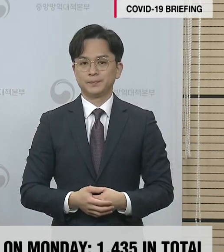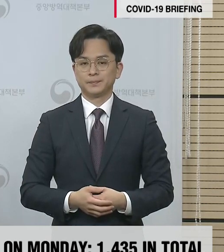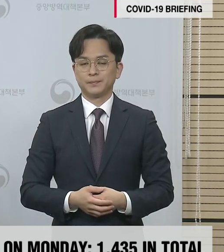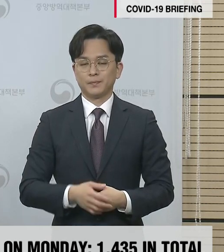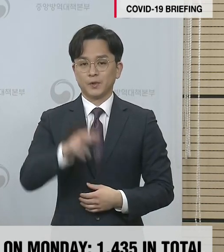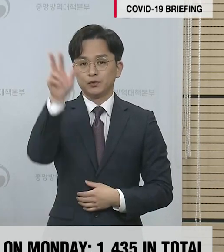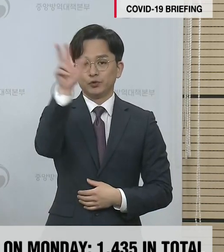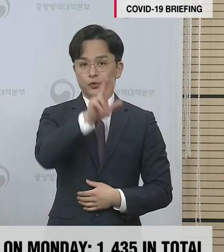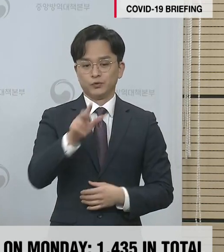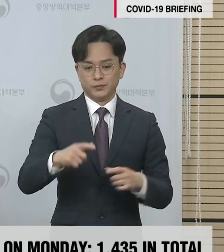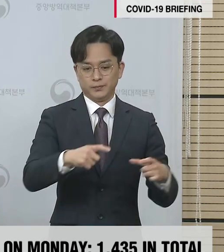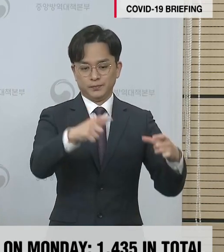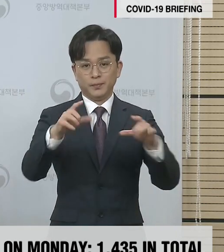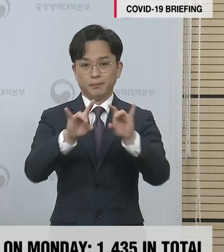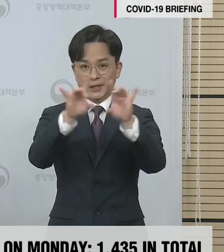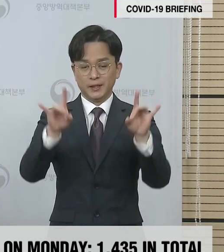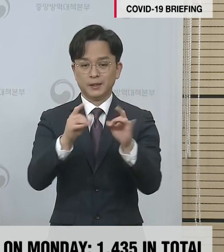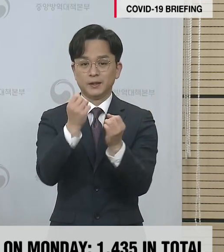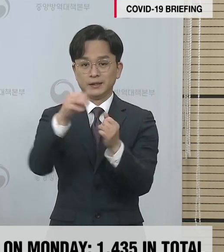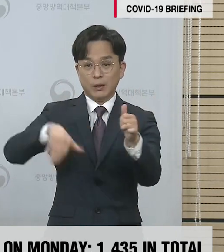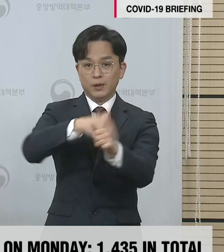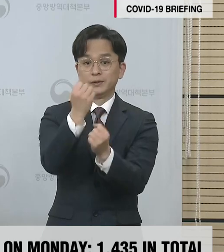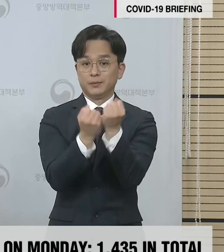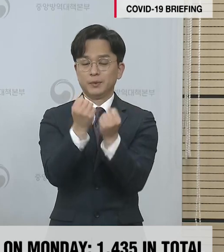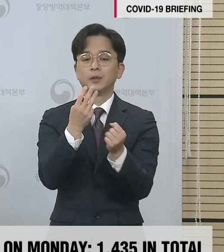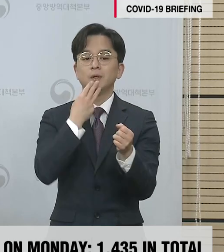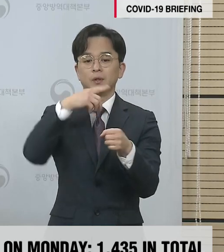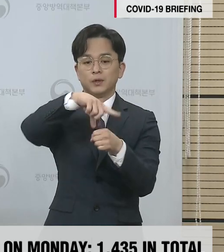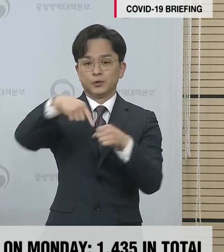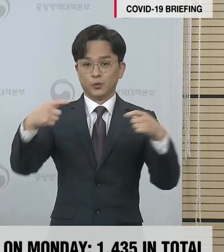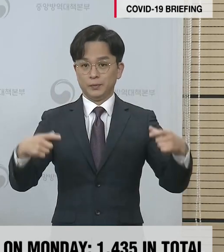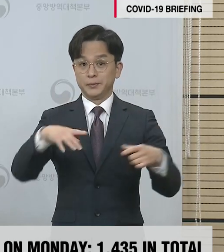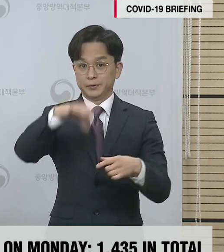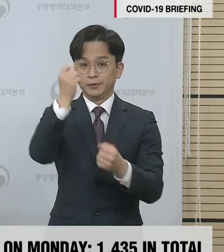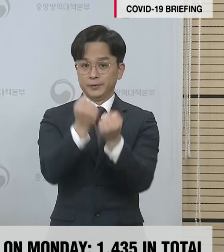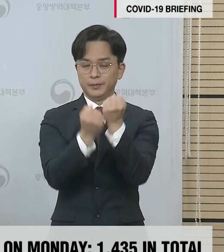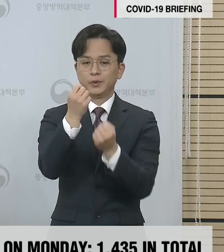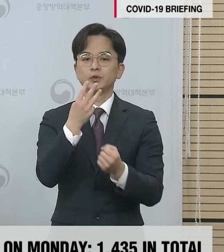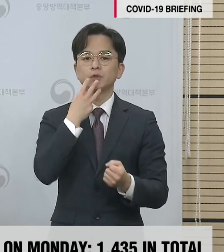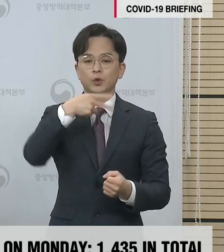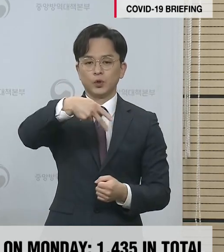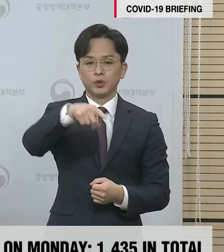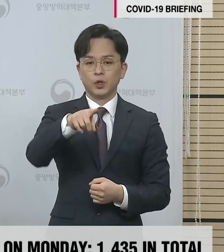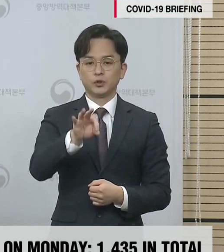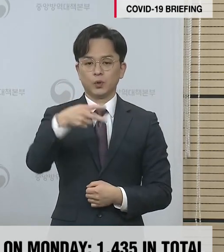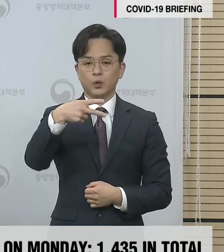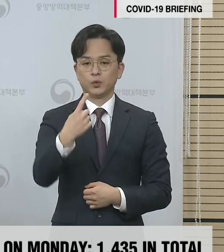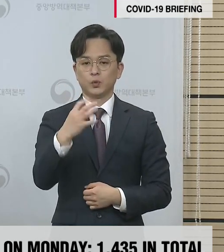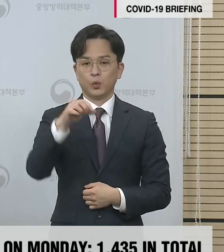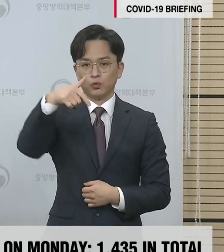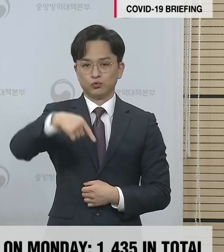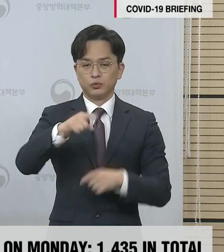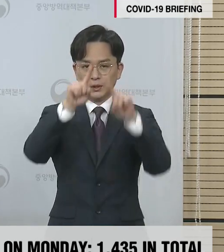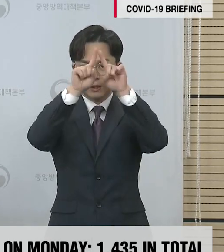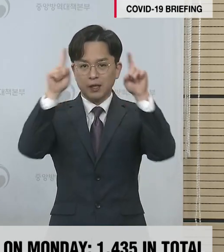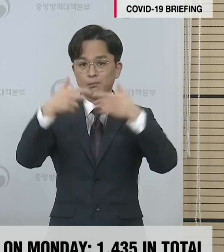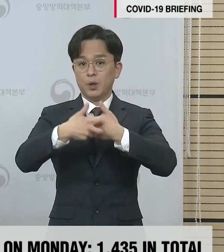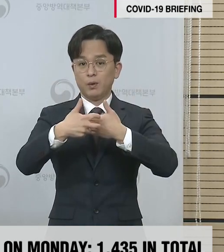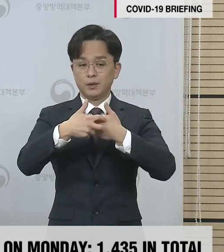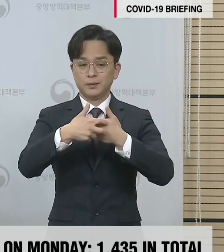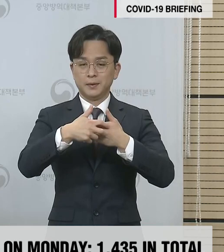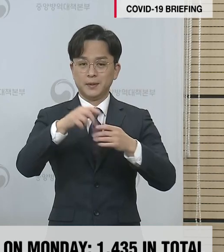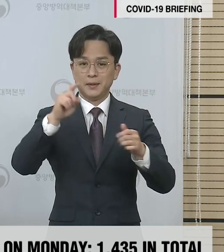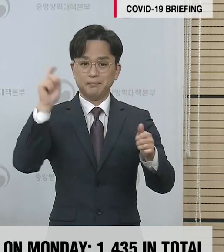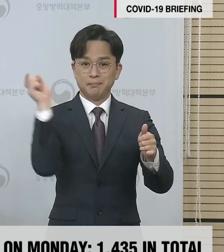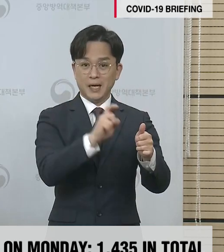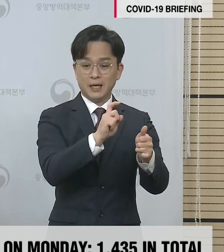of a clear plunge in the number of cases. Yet. And as for Seoul City, in Seongdong-gu district, in relation